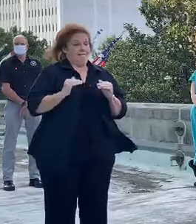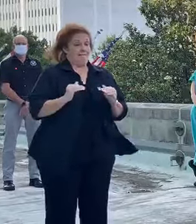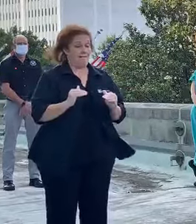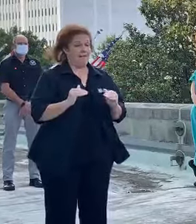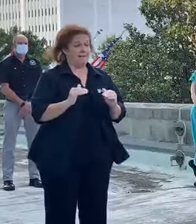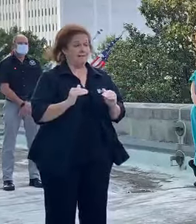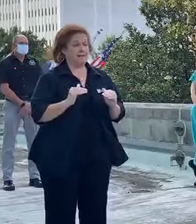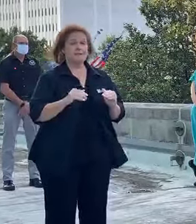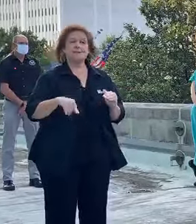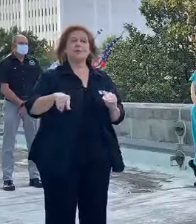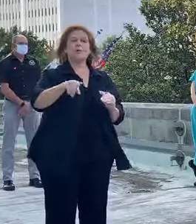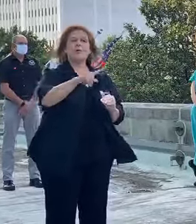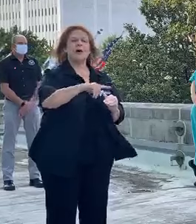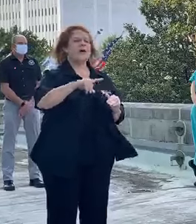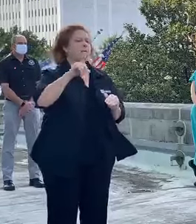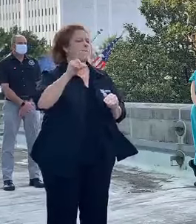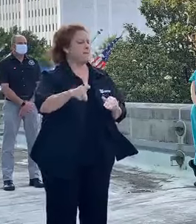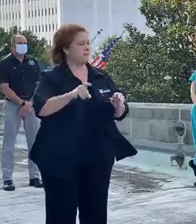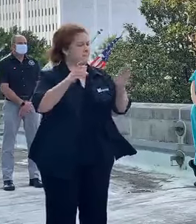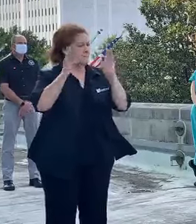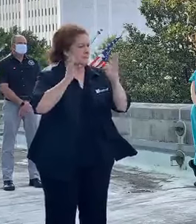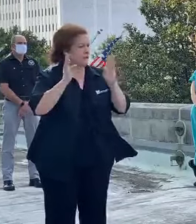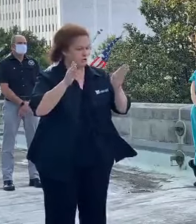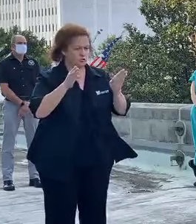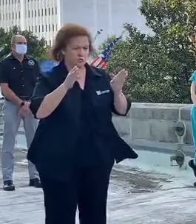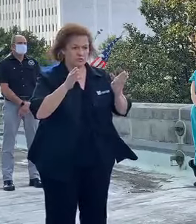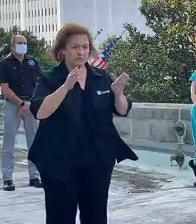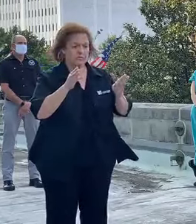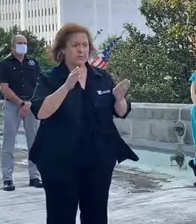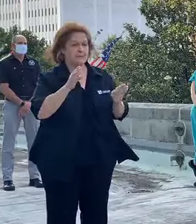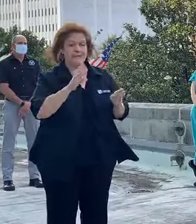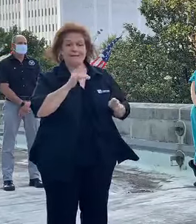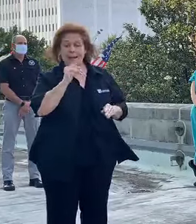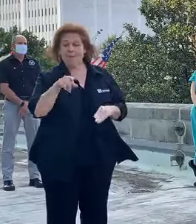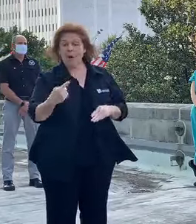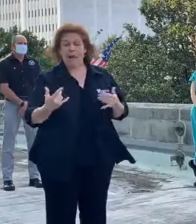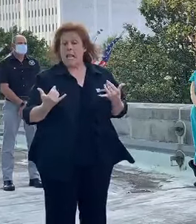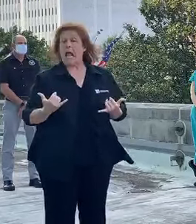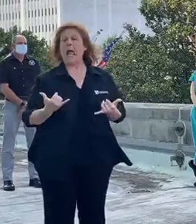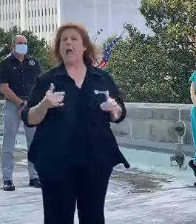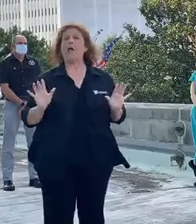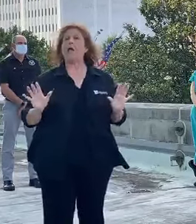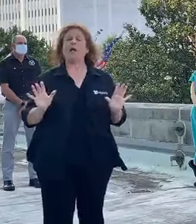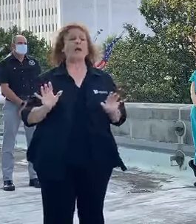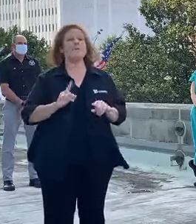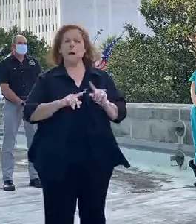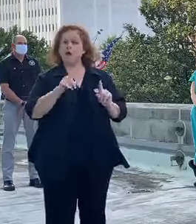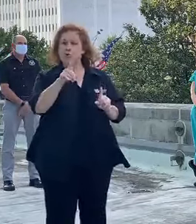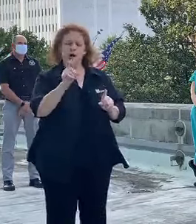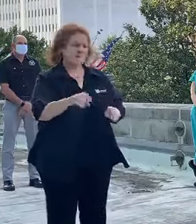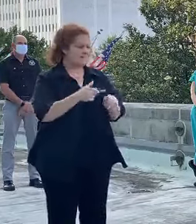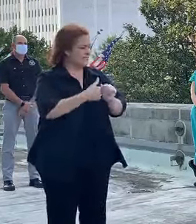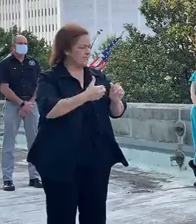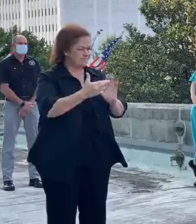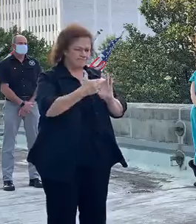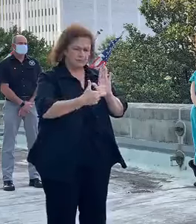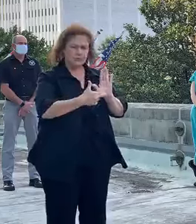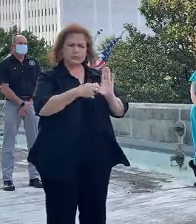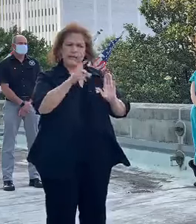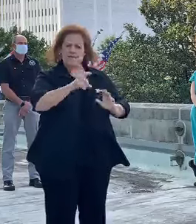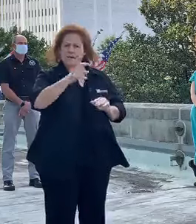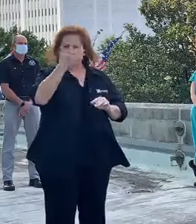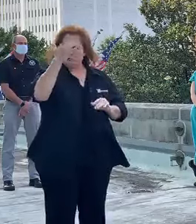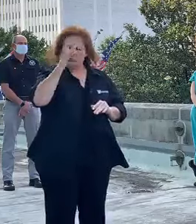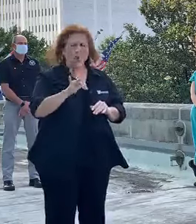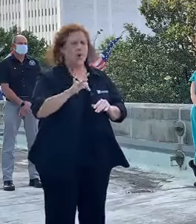absolutely must continue to pay attention, not just now, but to continue to follow the guidelines, continue to be smart,